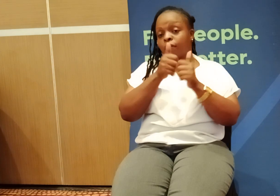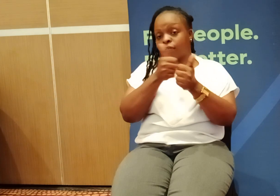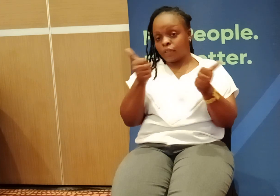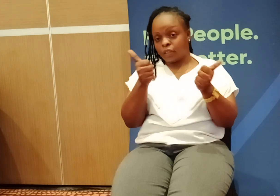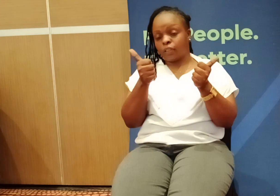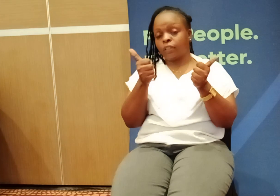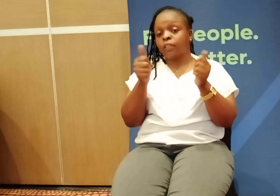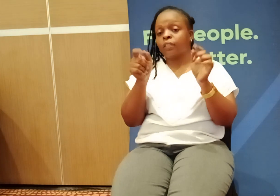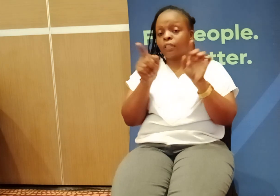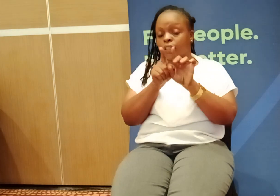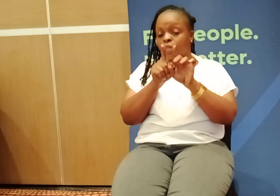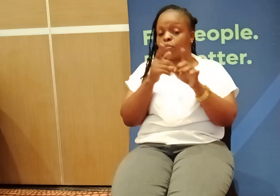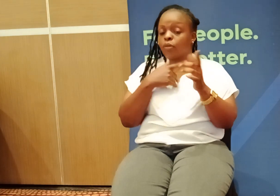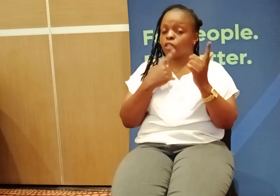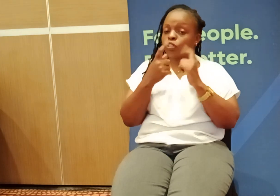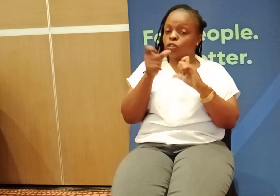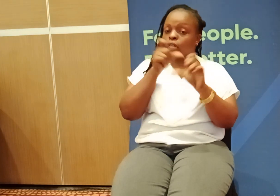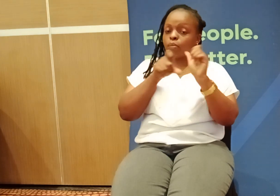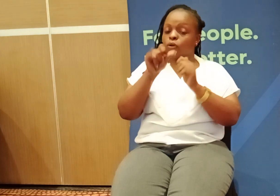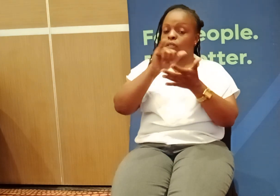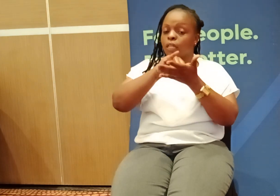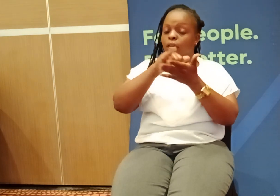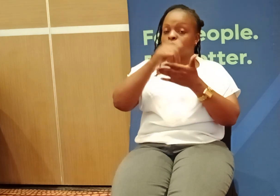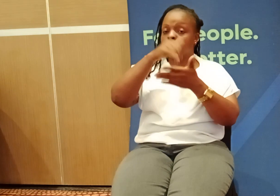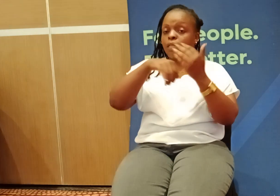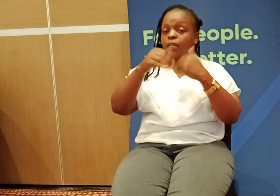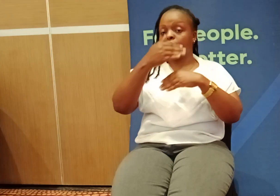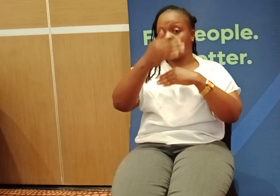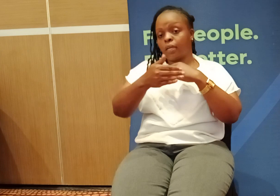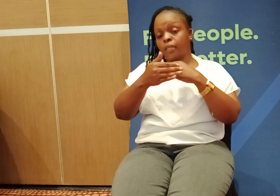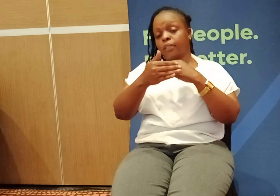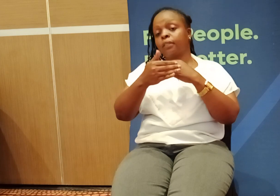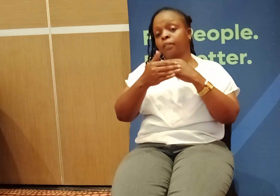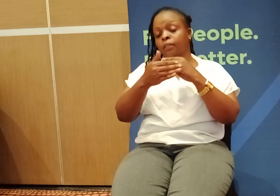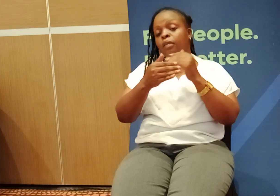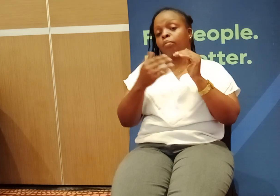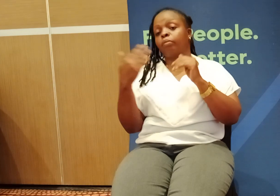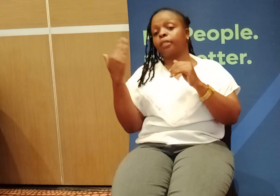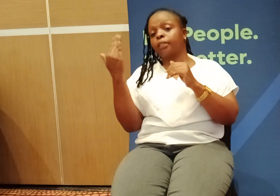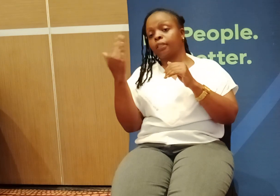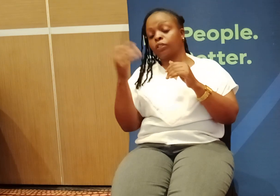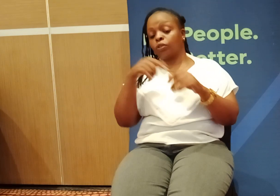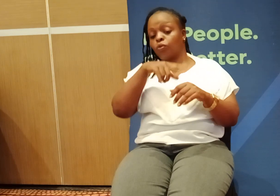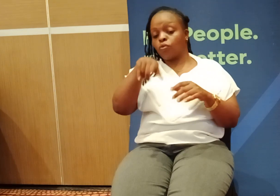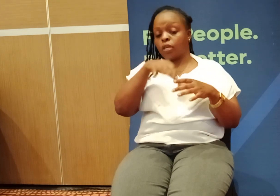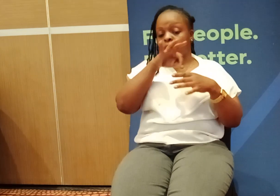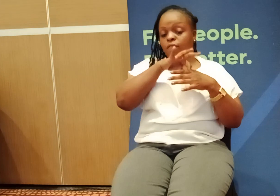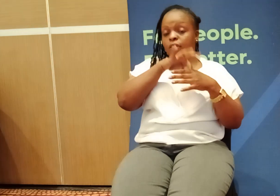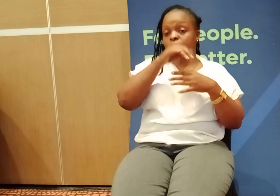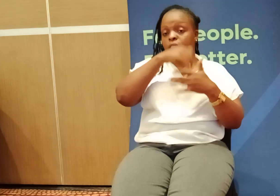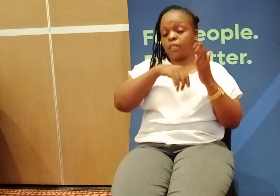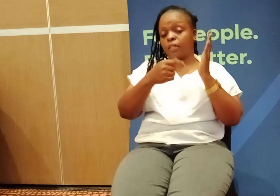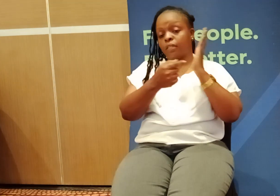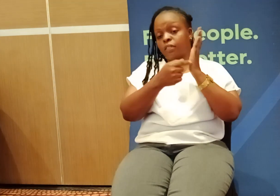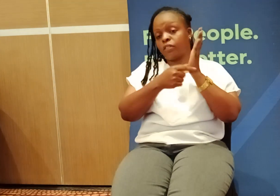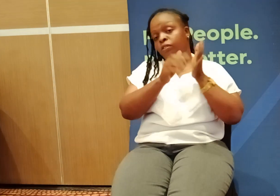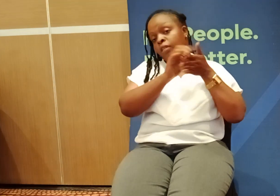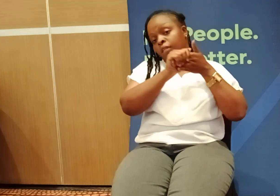and I'll touch a bit of that in the next slide. We're investing in digital leadership. We're building a